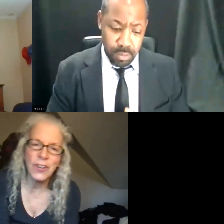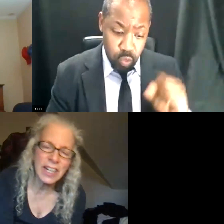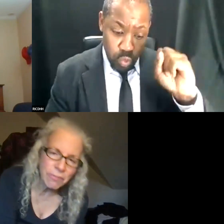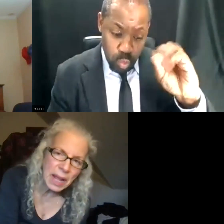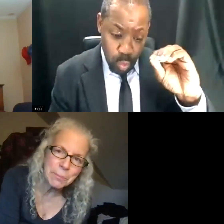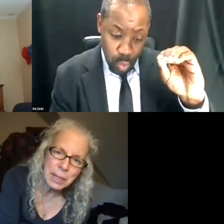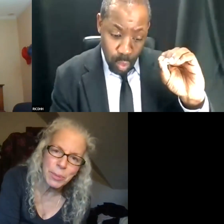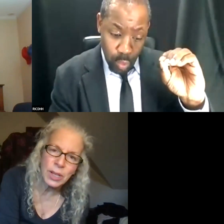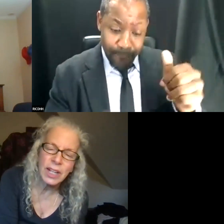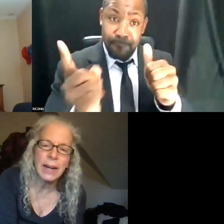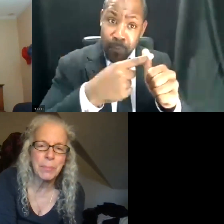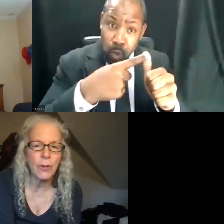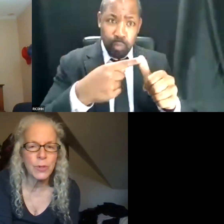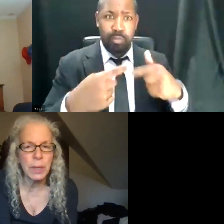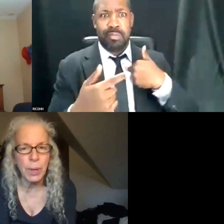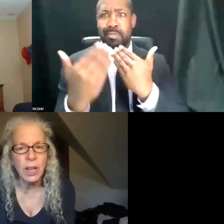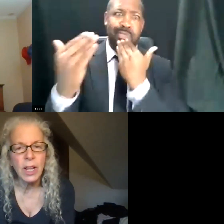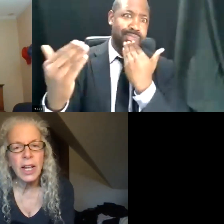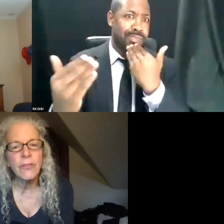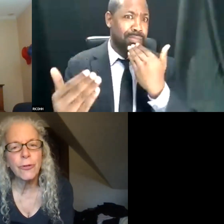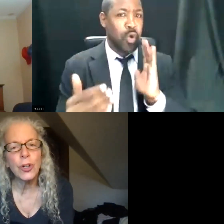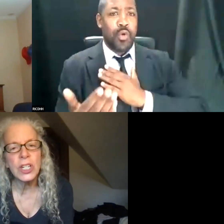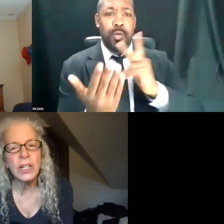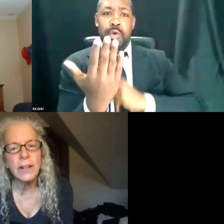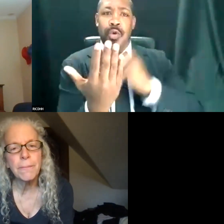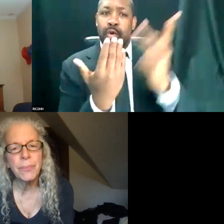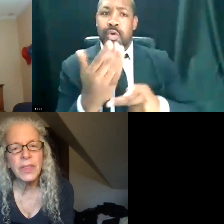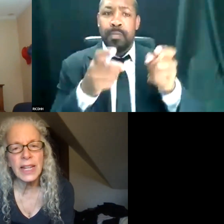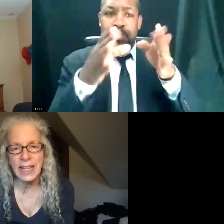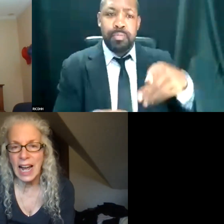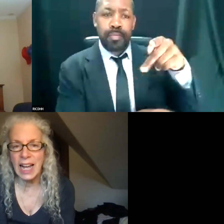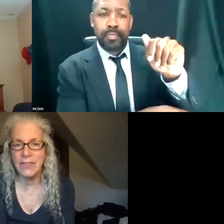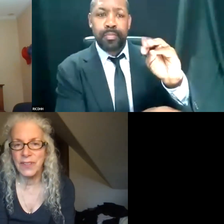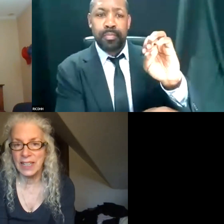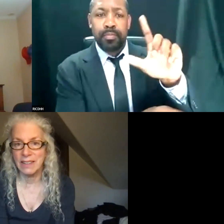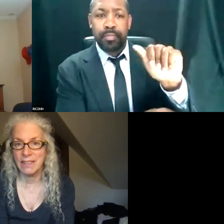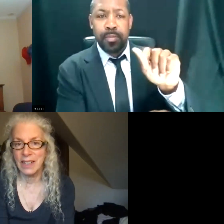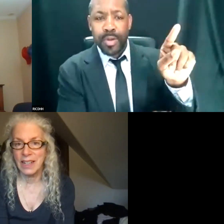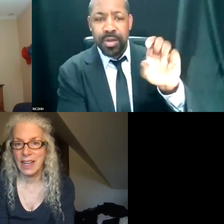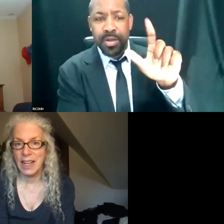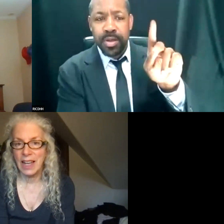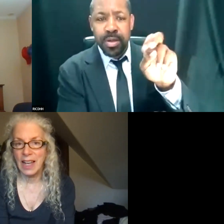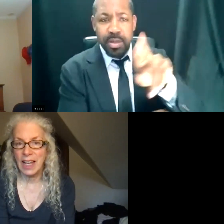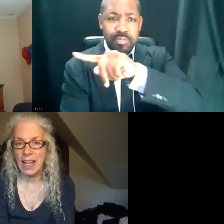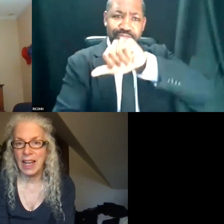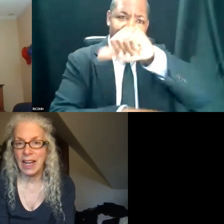hard of hearing, deaf, blind people and empowers people. The first thing that I feel